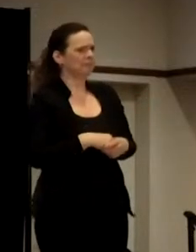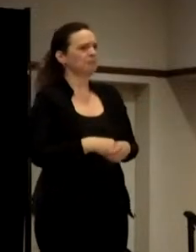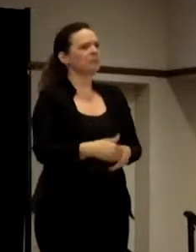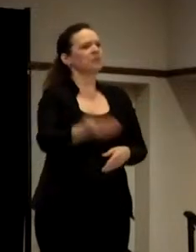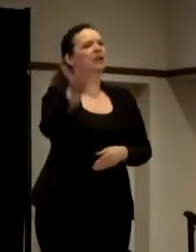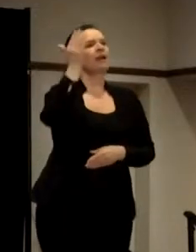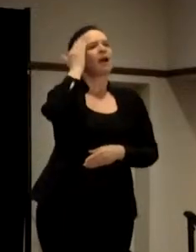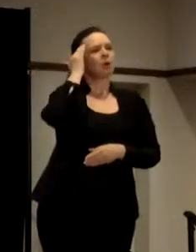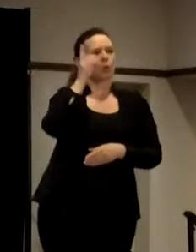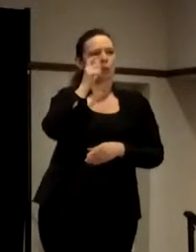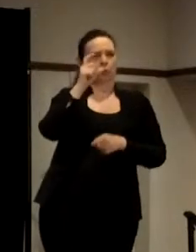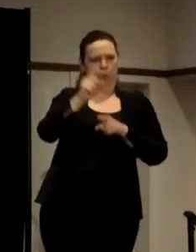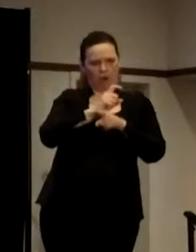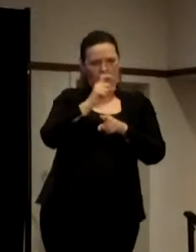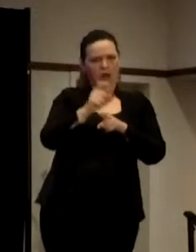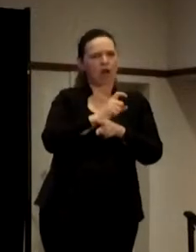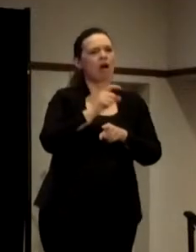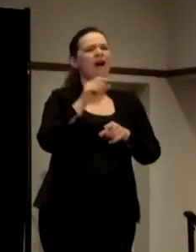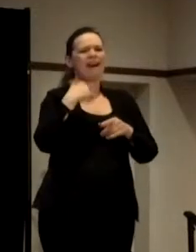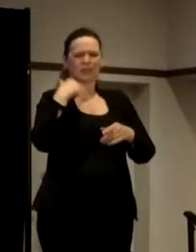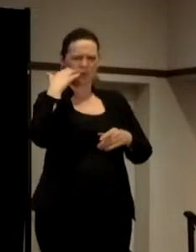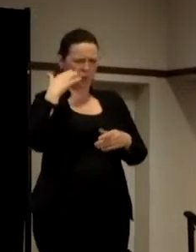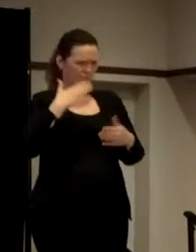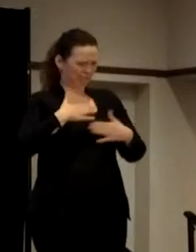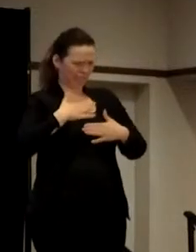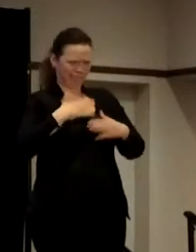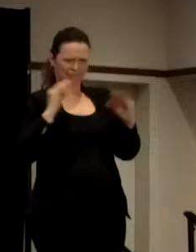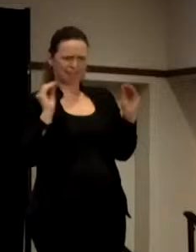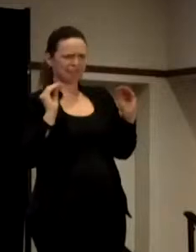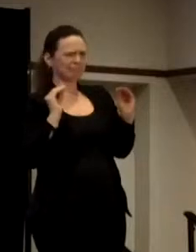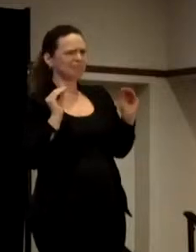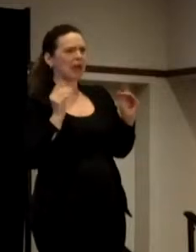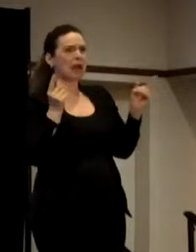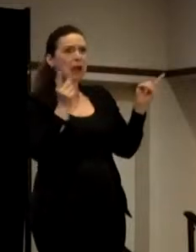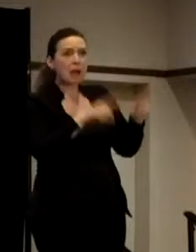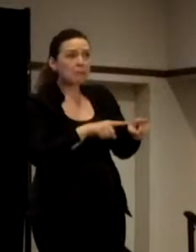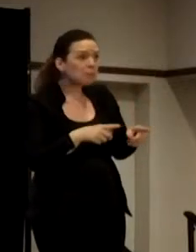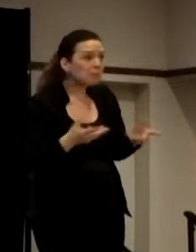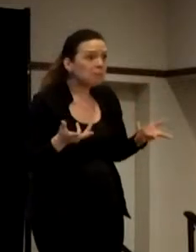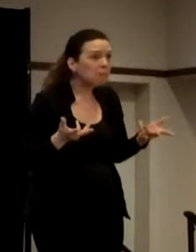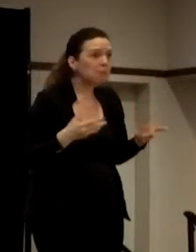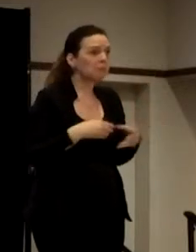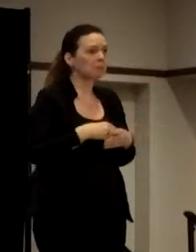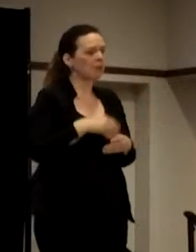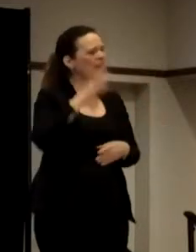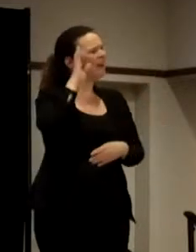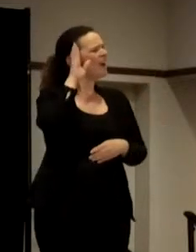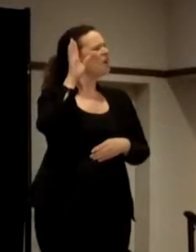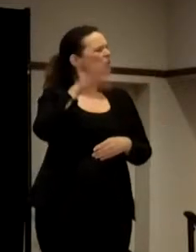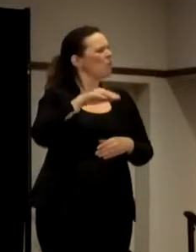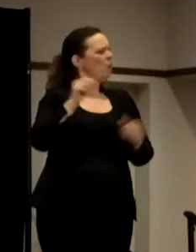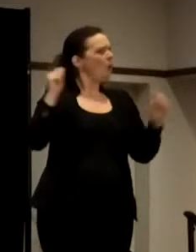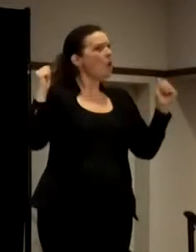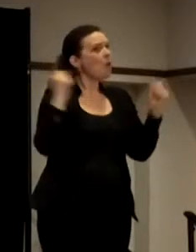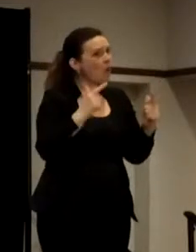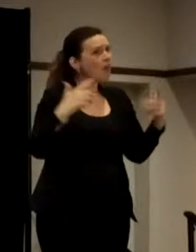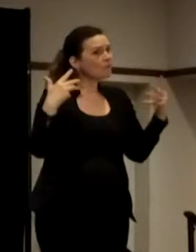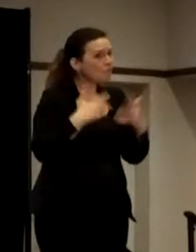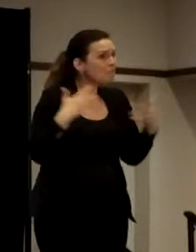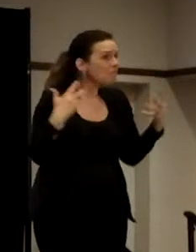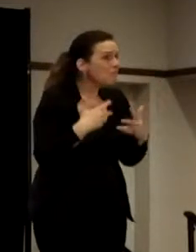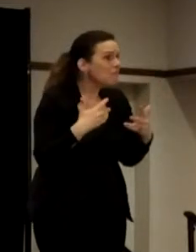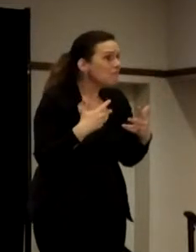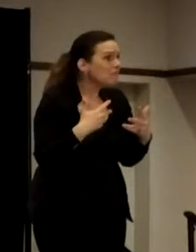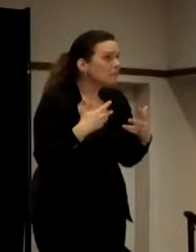ways. I do know that this is a fear of everyone, including I think this governor at one point with the previous administration,